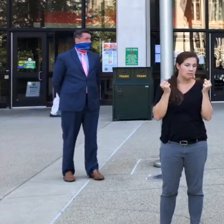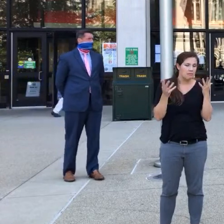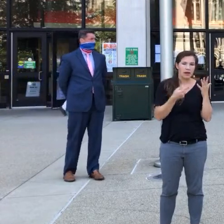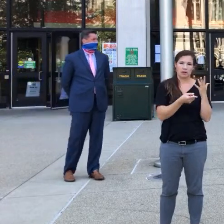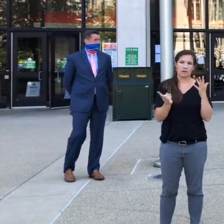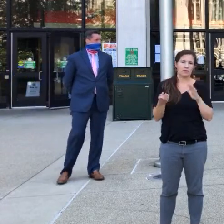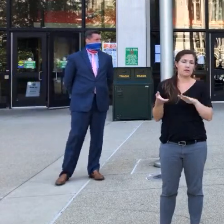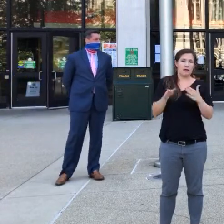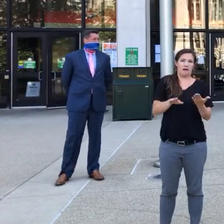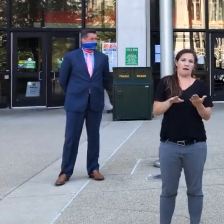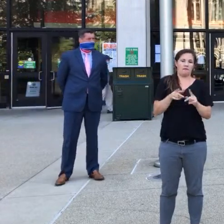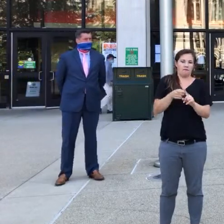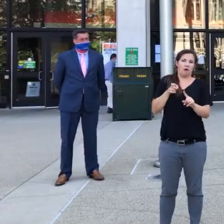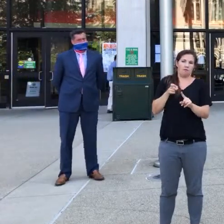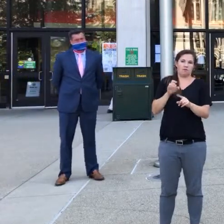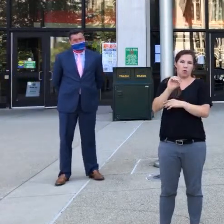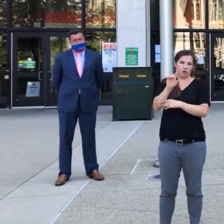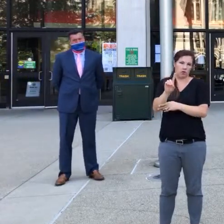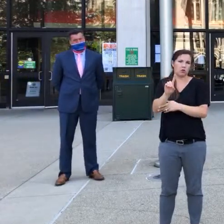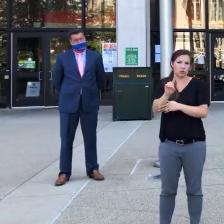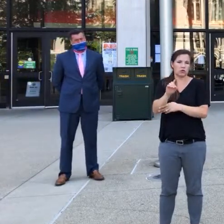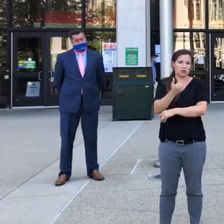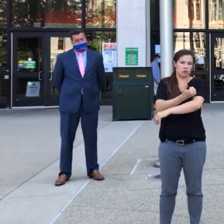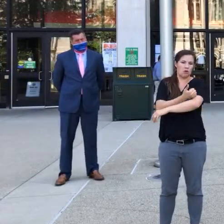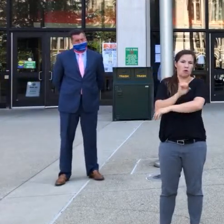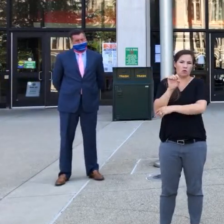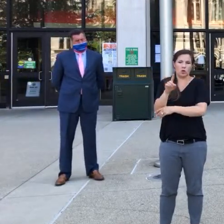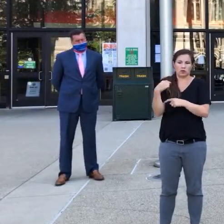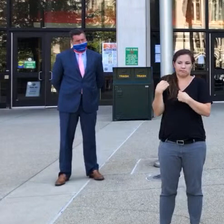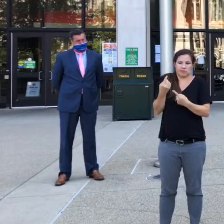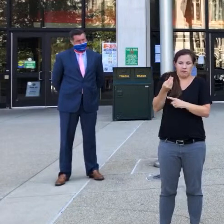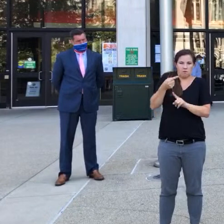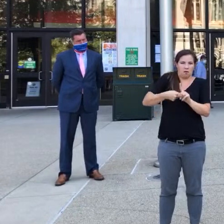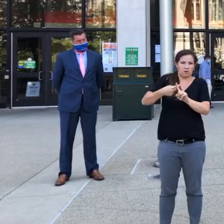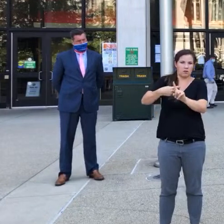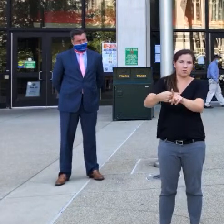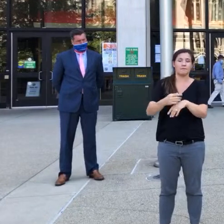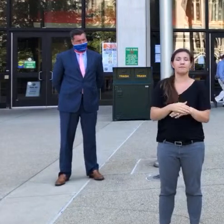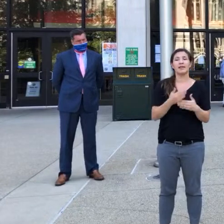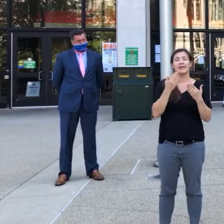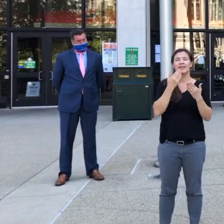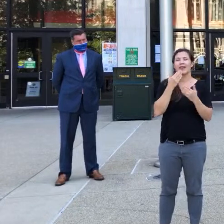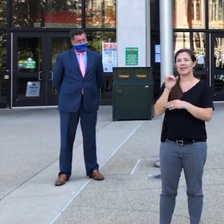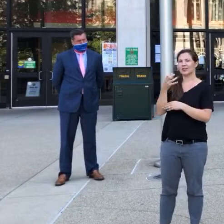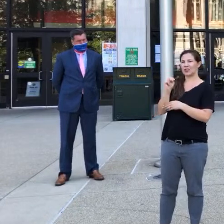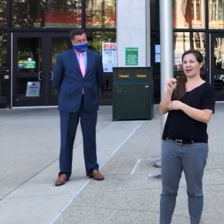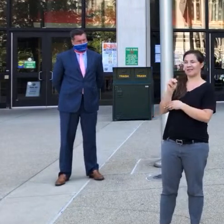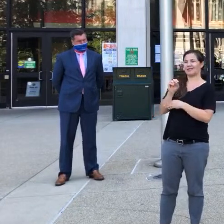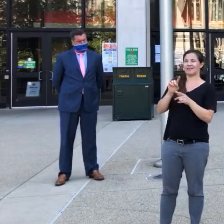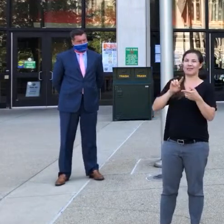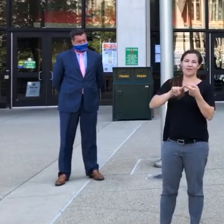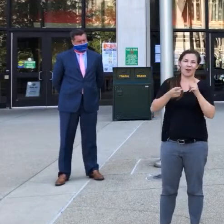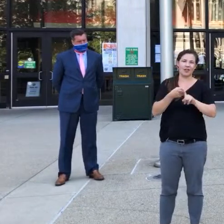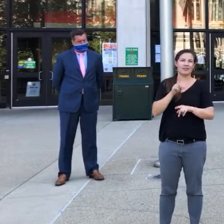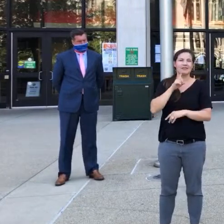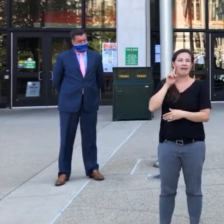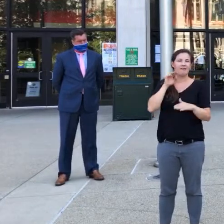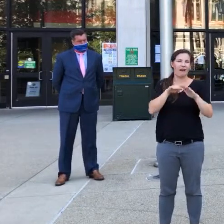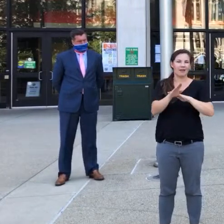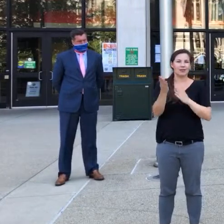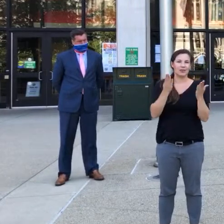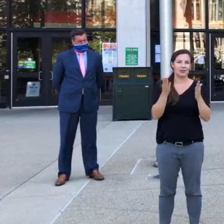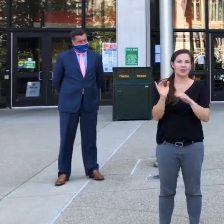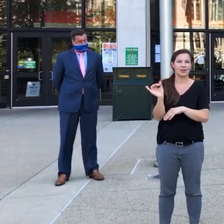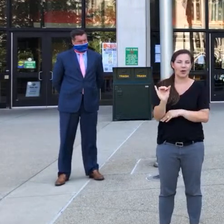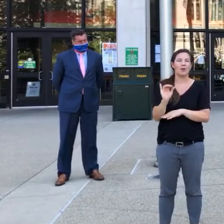a result of an overdose in the last few months. And I want to thank Jen from our friends at Deaf Access Services for being